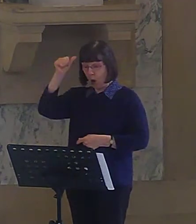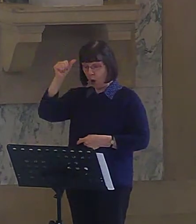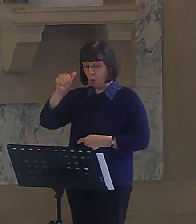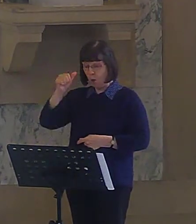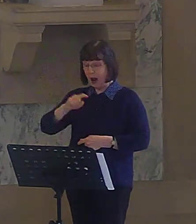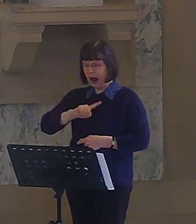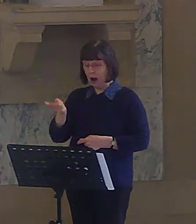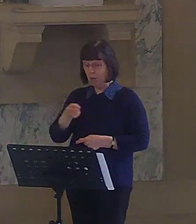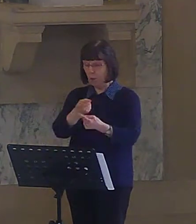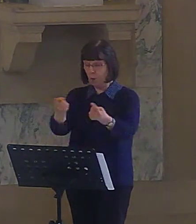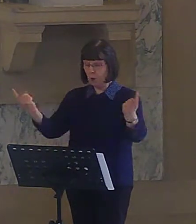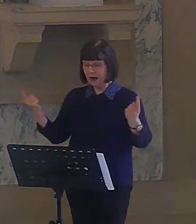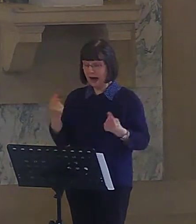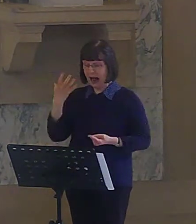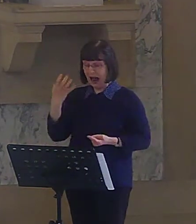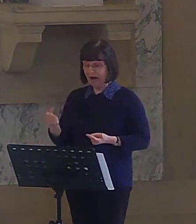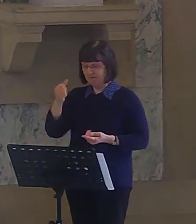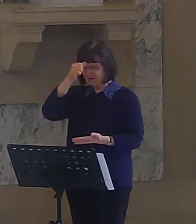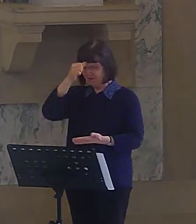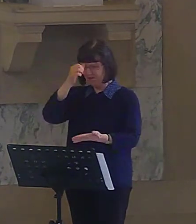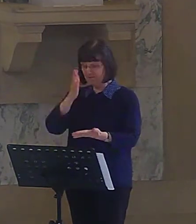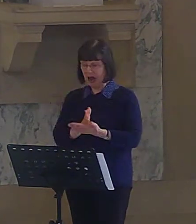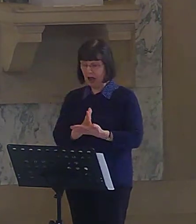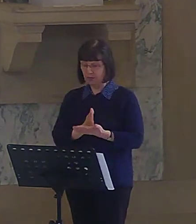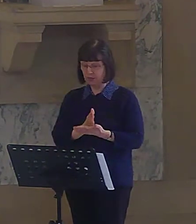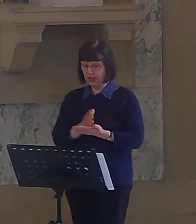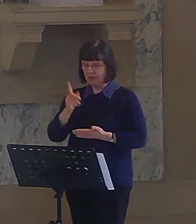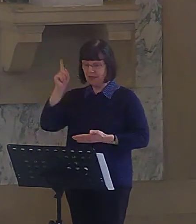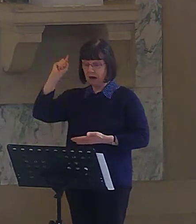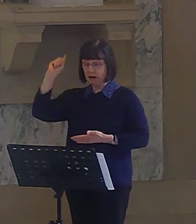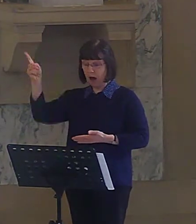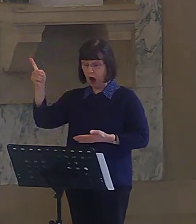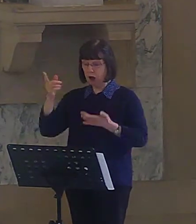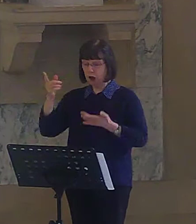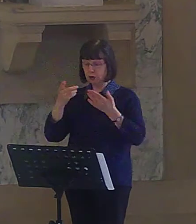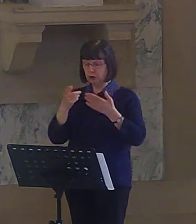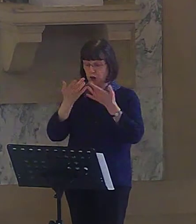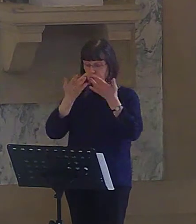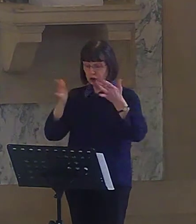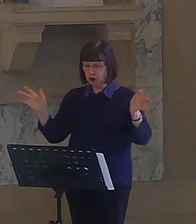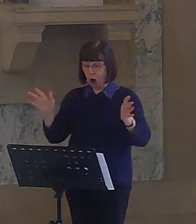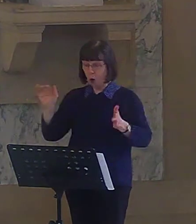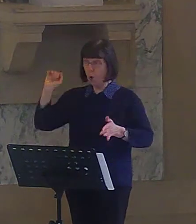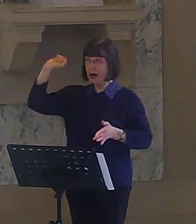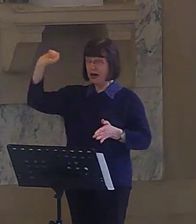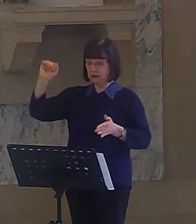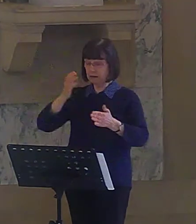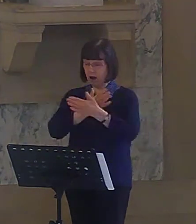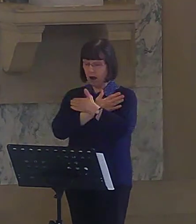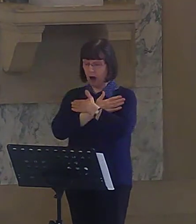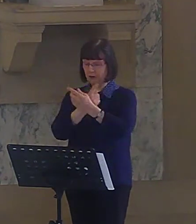We know and we have faith that God shows his love to us.